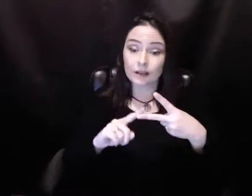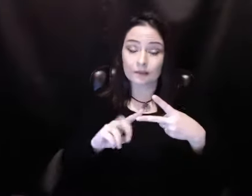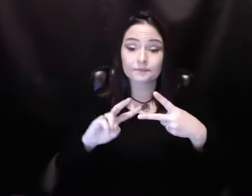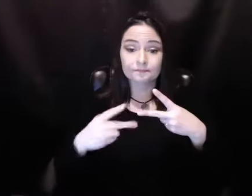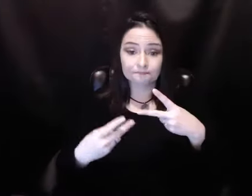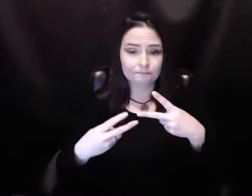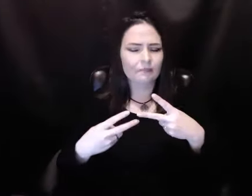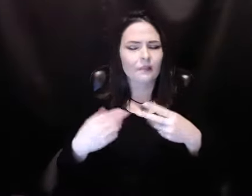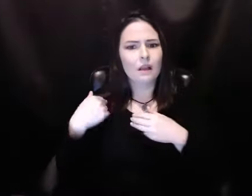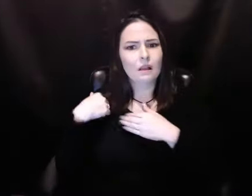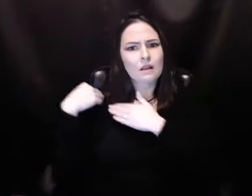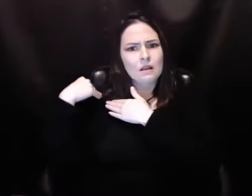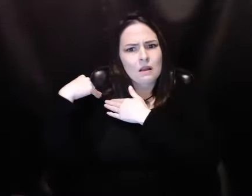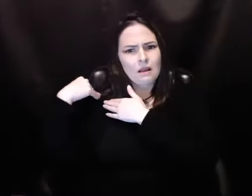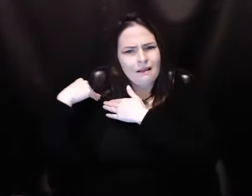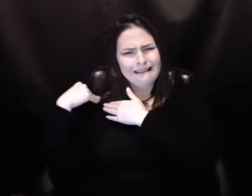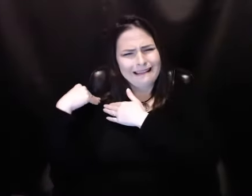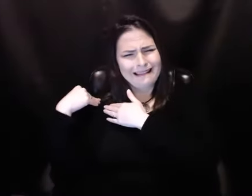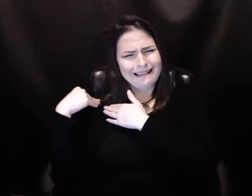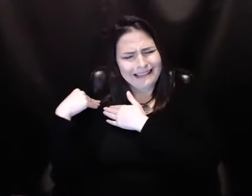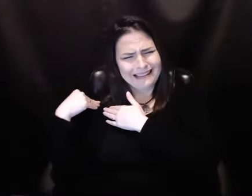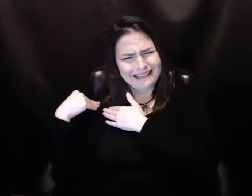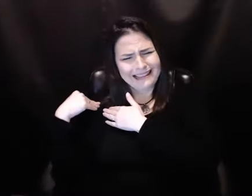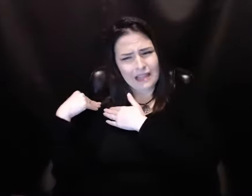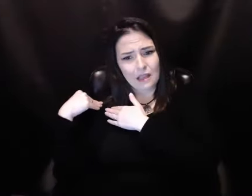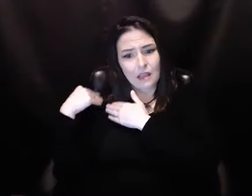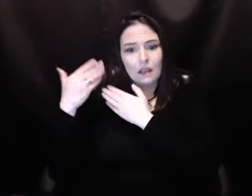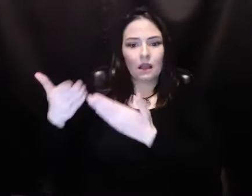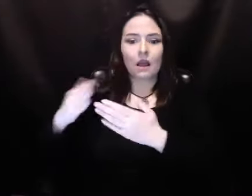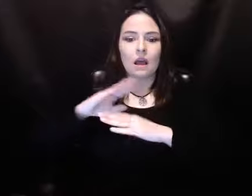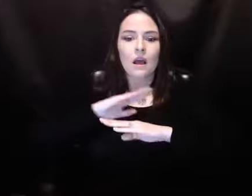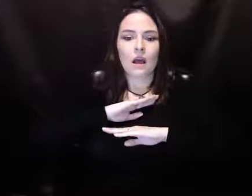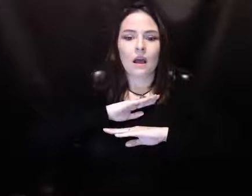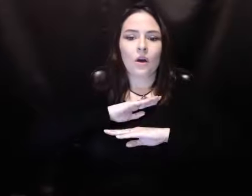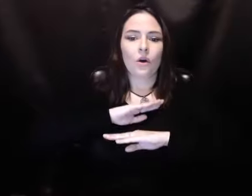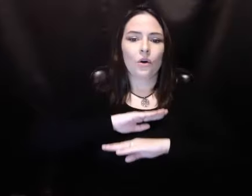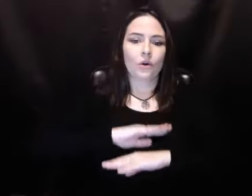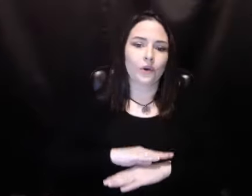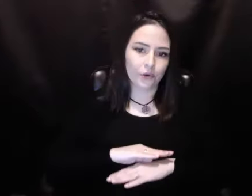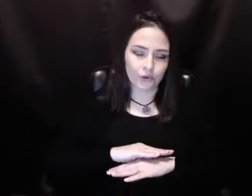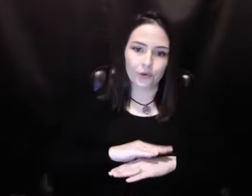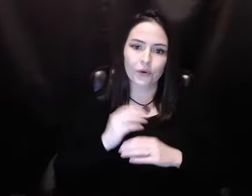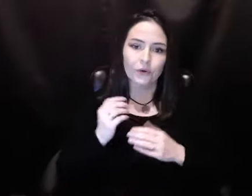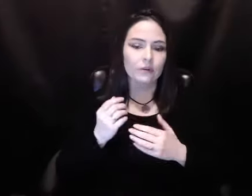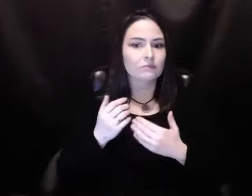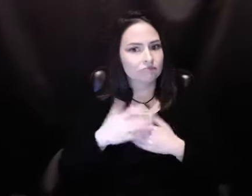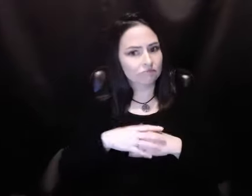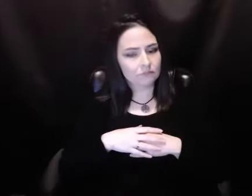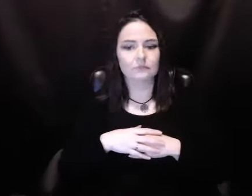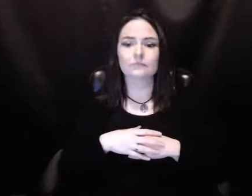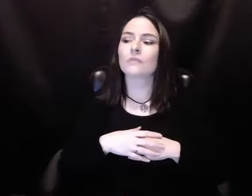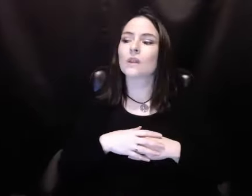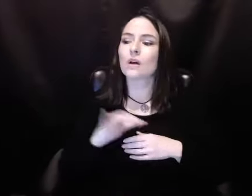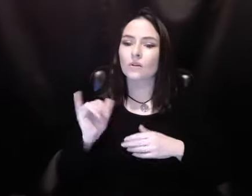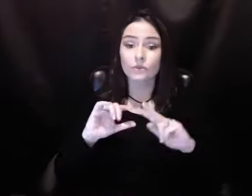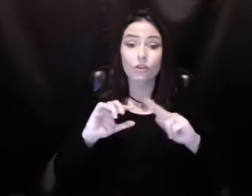to do, and so I admitted the exact nature of my wrongs to another human being.